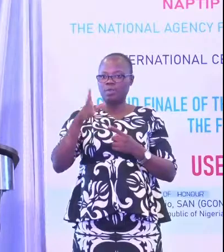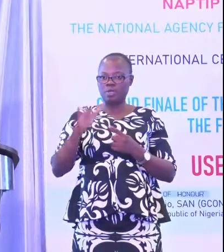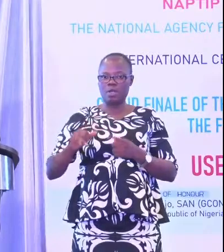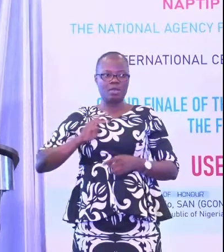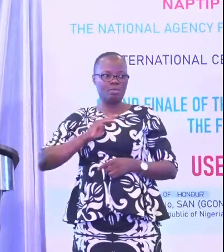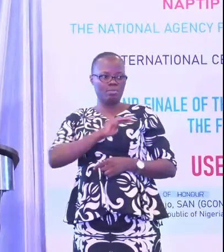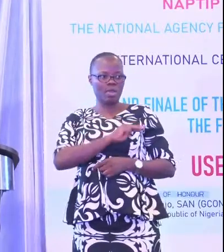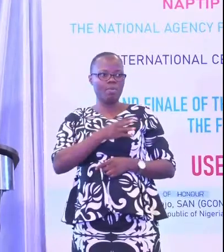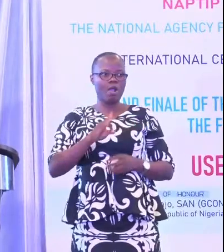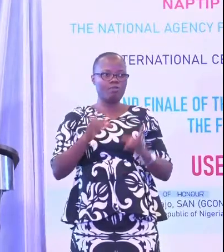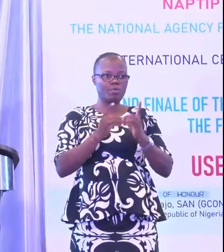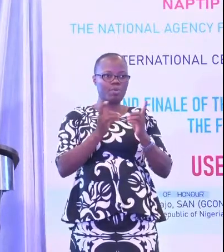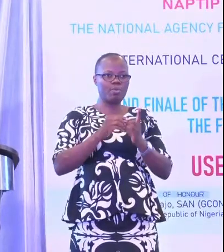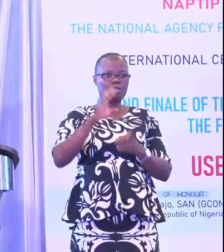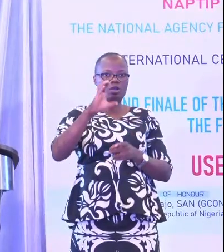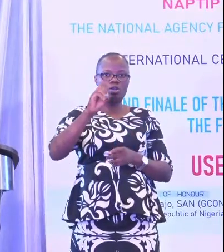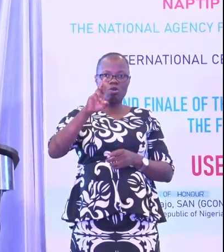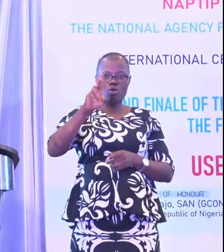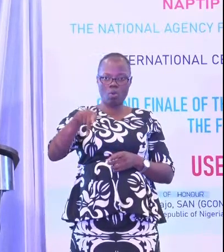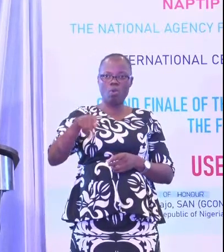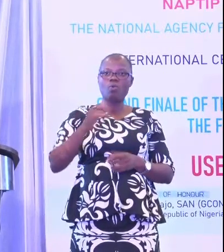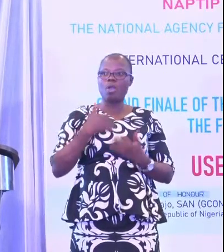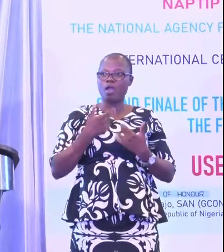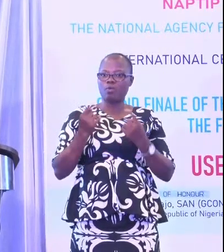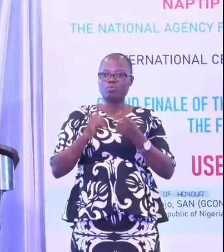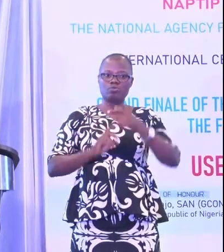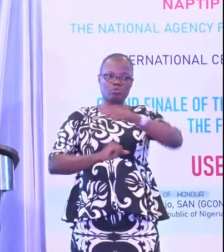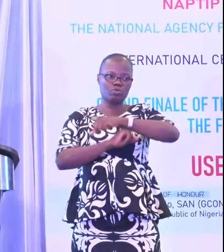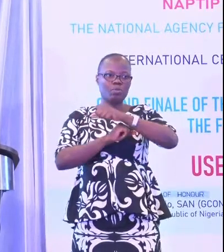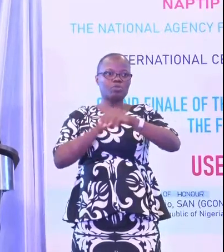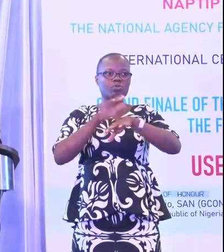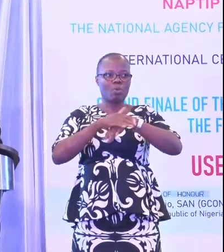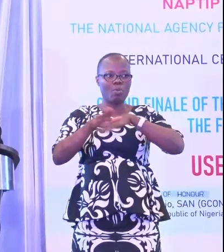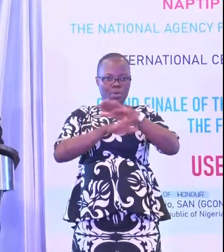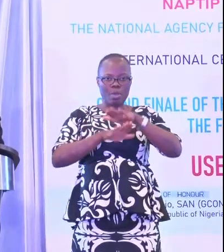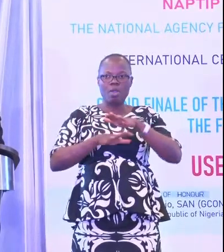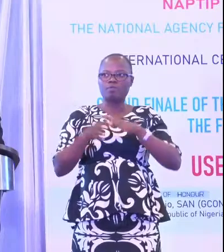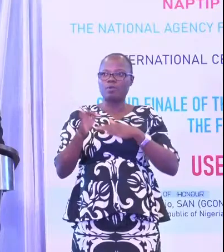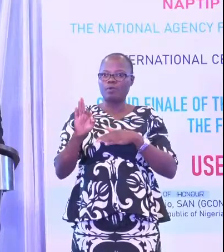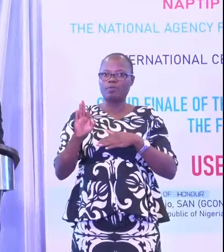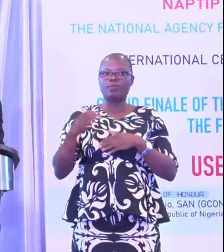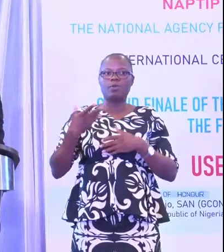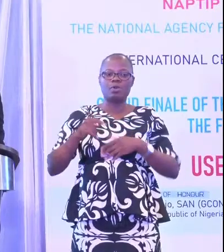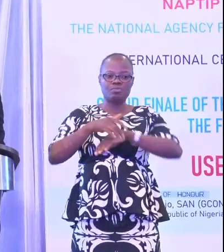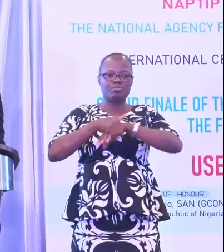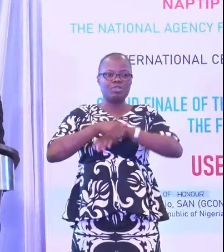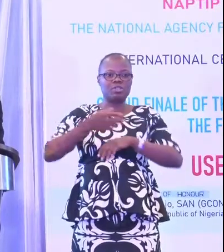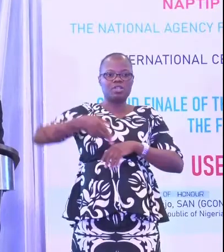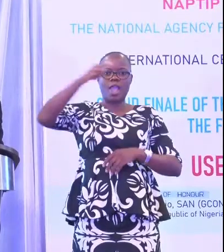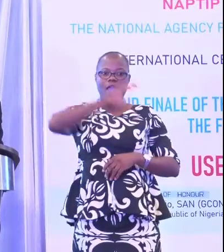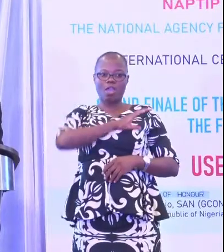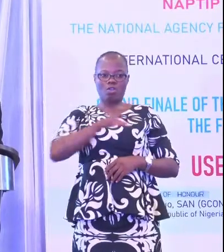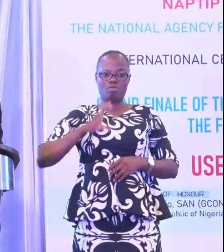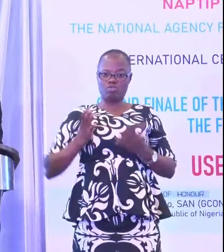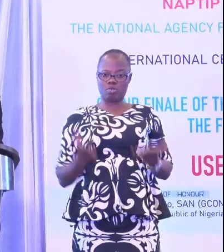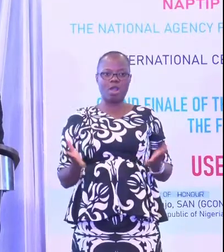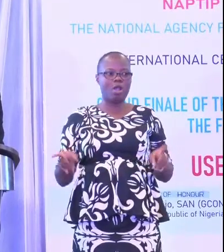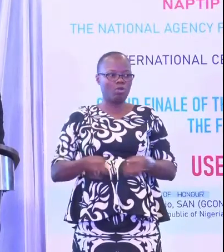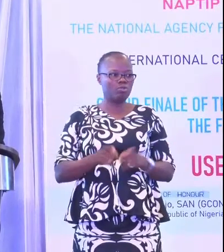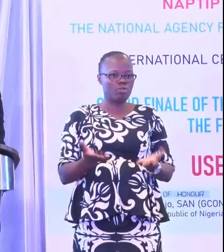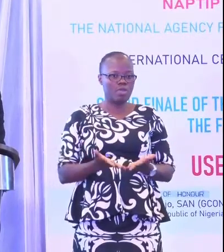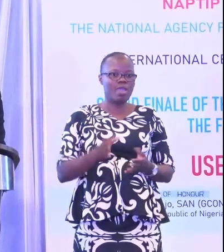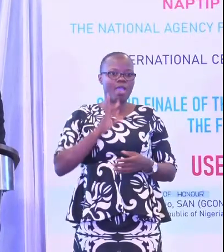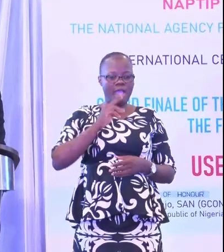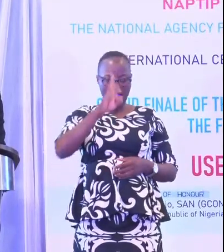members of the Diplomatic Corps who have come to support us. We have the British High Commissioner also here with us, Her